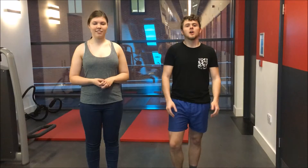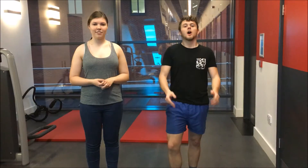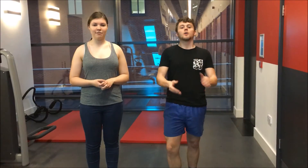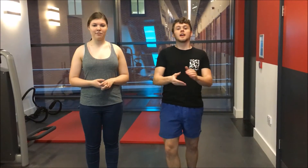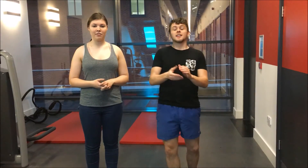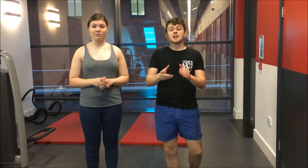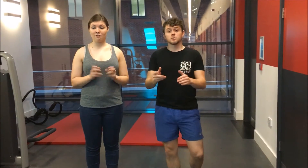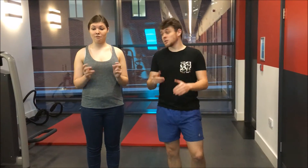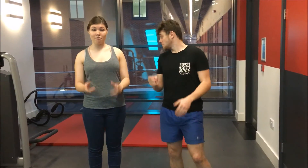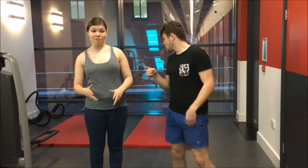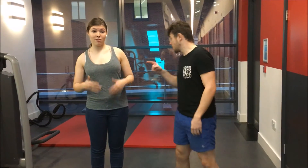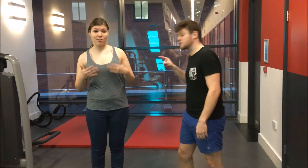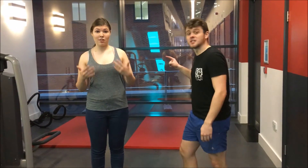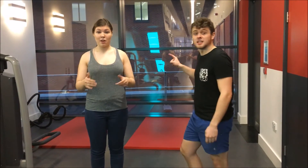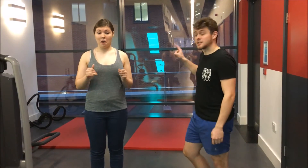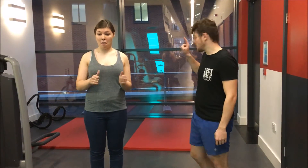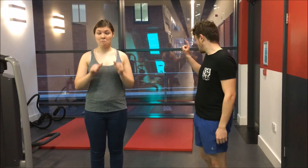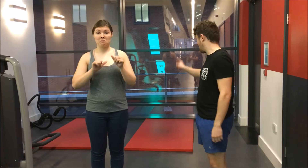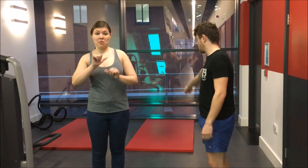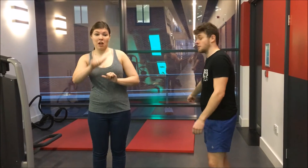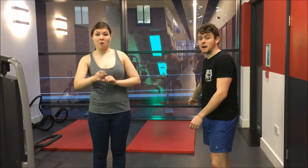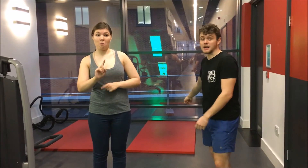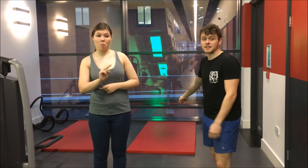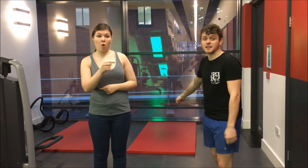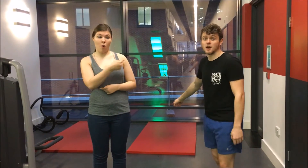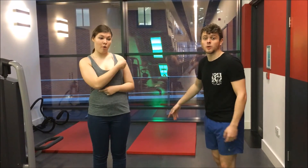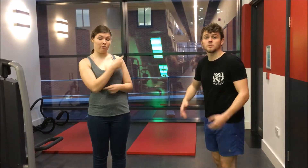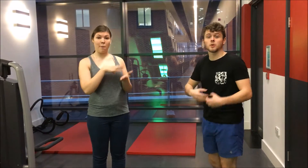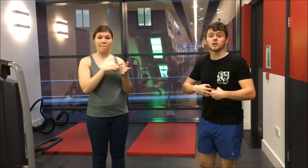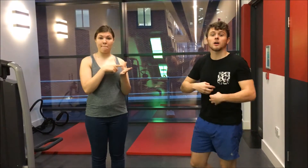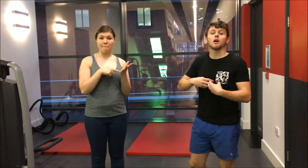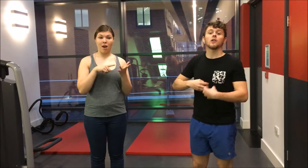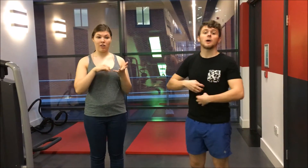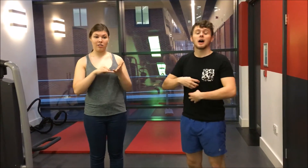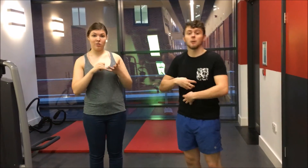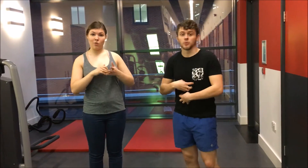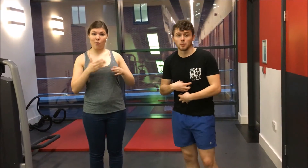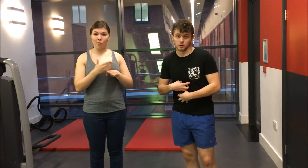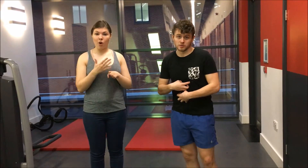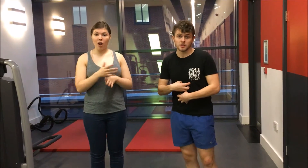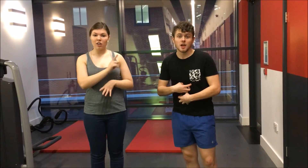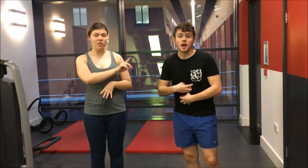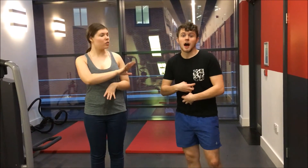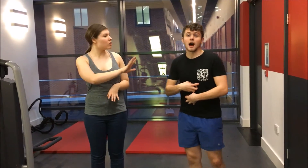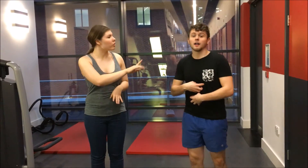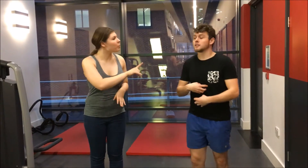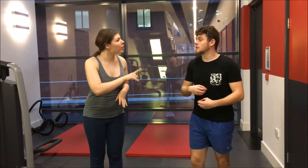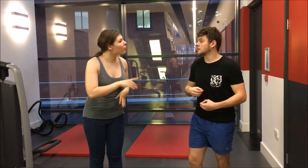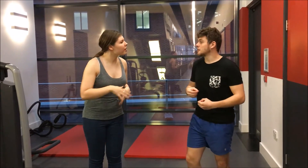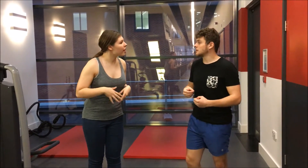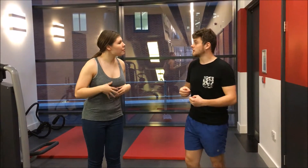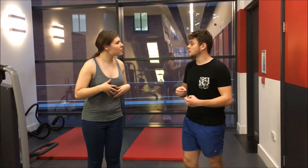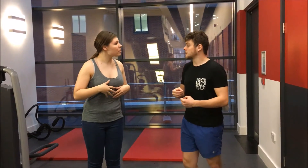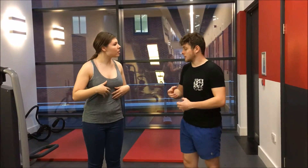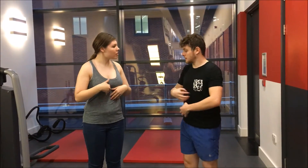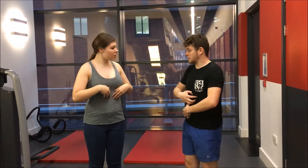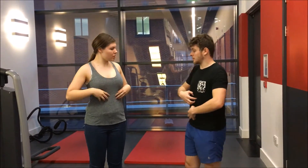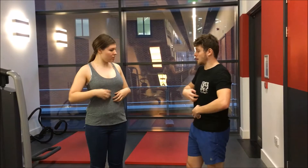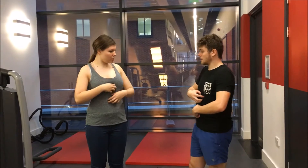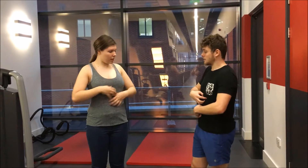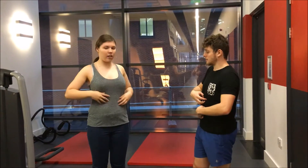instructor. Okay, next we're going to be moving on to these the mats here. We're going to be working on our abdominals. Sorry, where are the